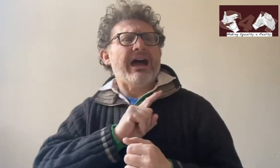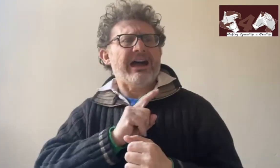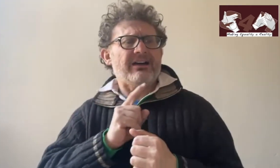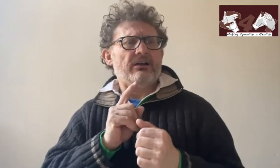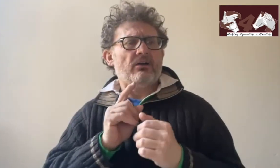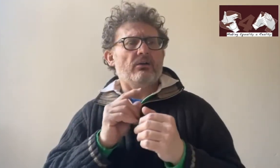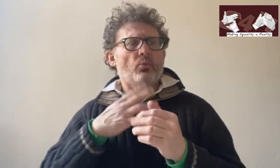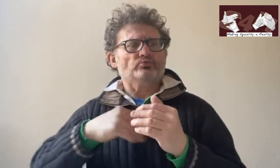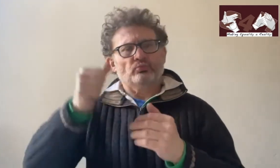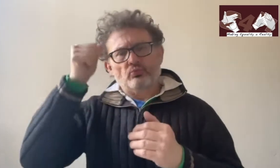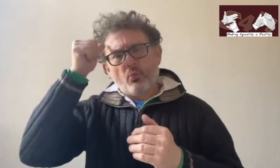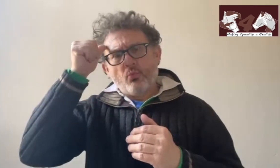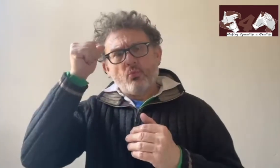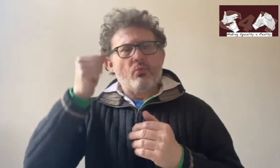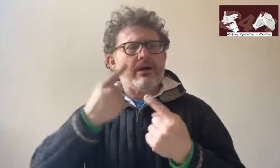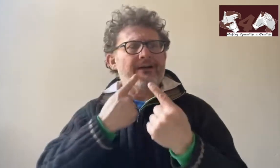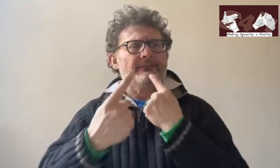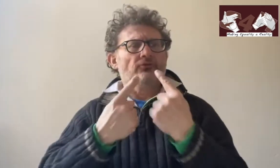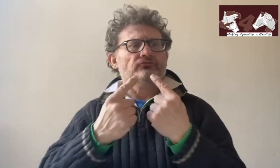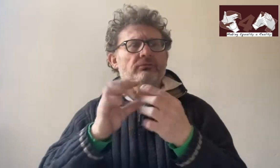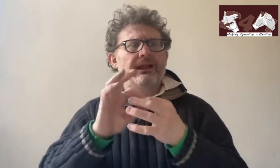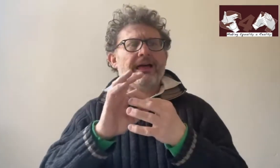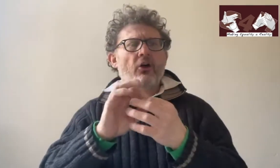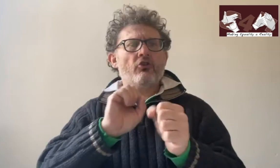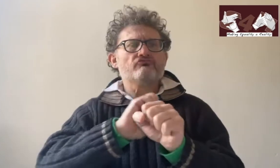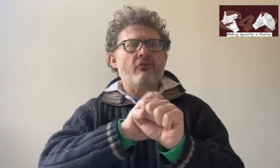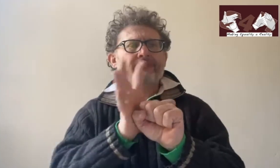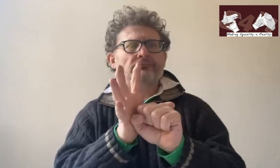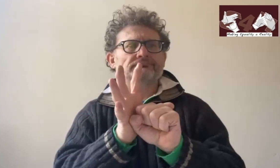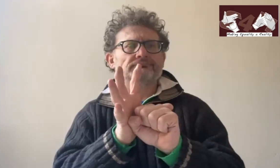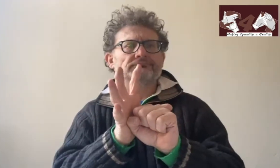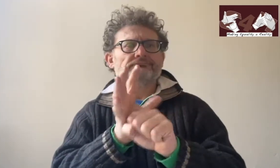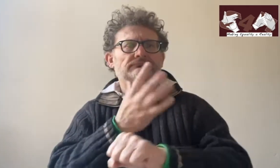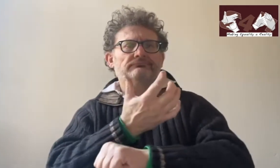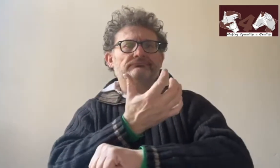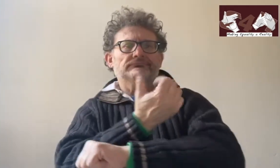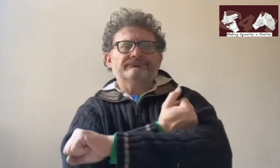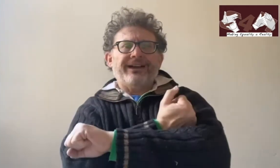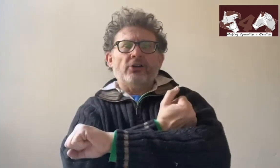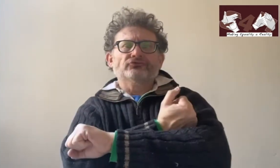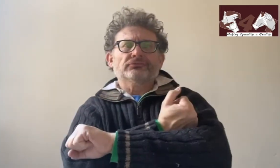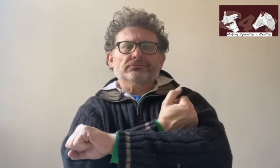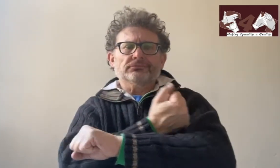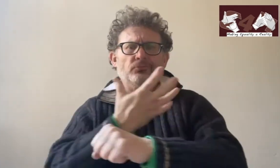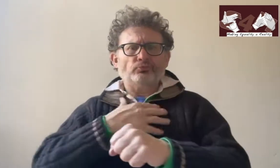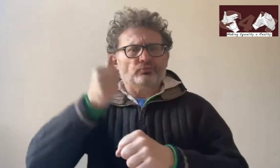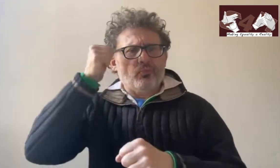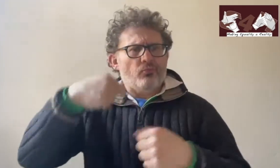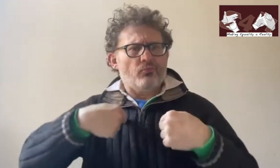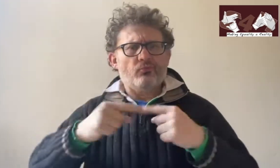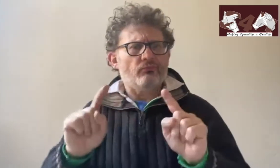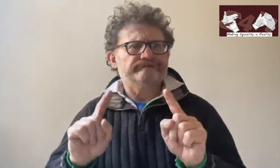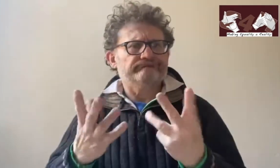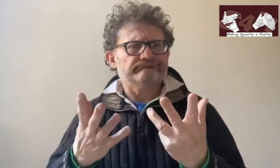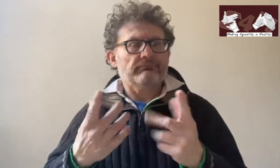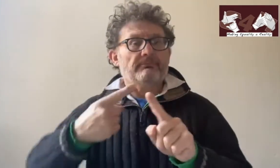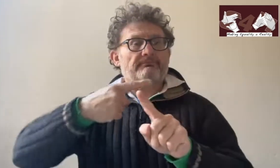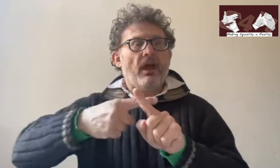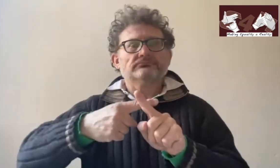speak on my behalf. But I contacted them regarding just some information around the coronavirus vaccine. I just wanted to know